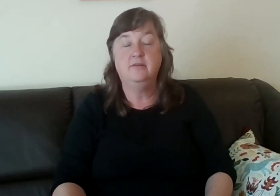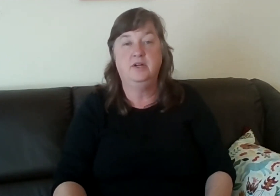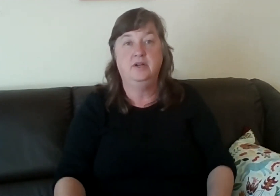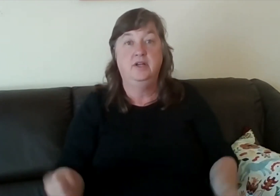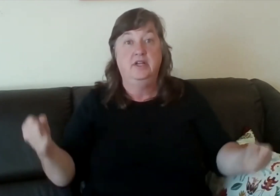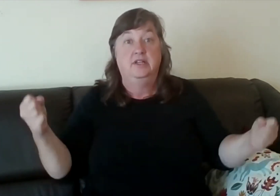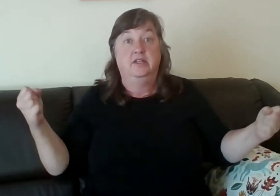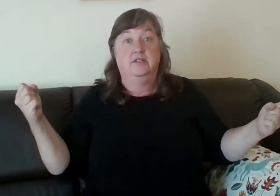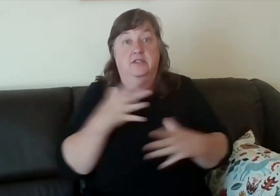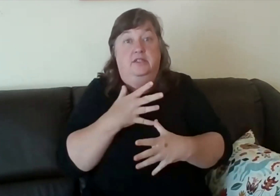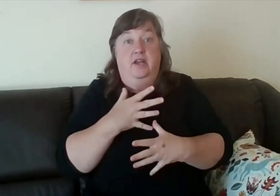one. Scared.